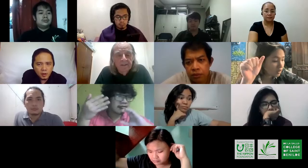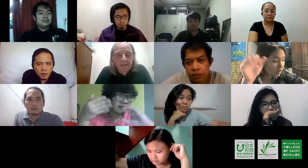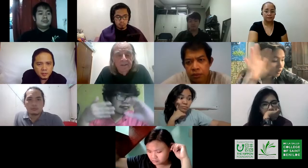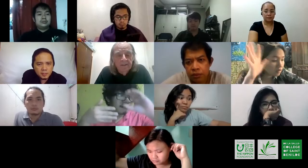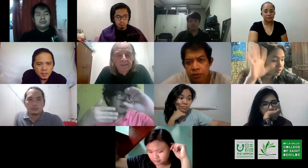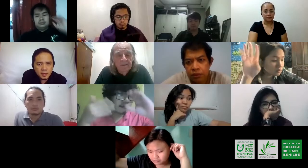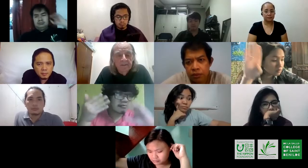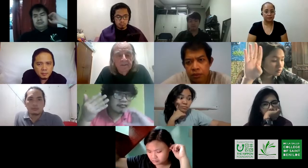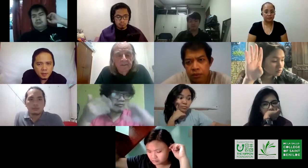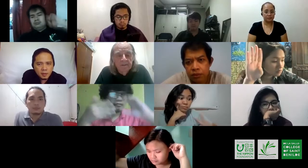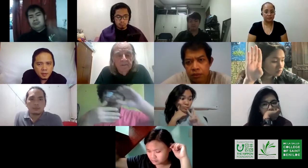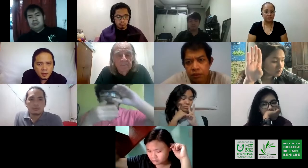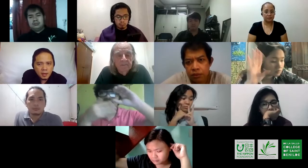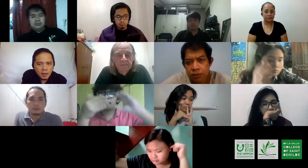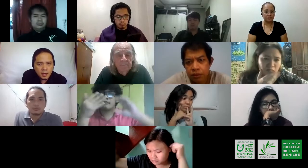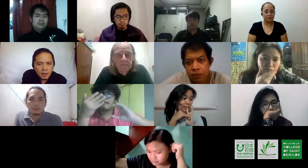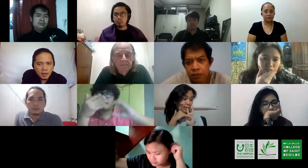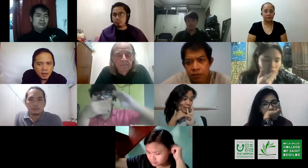All the same.